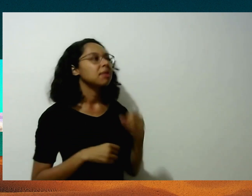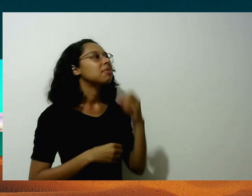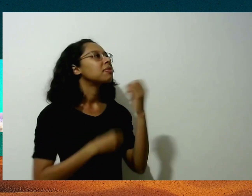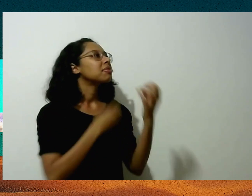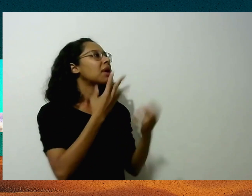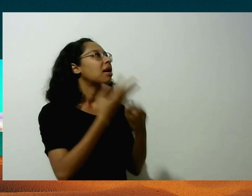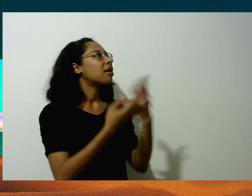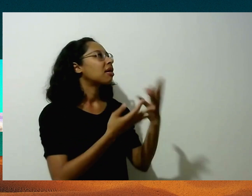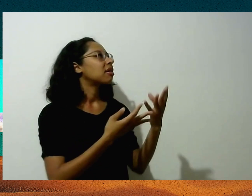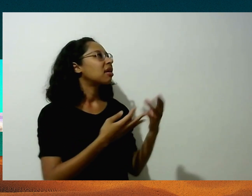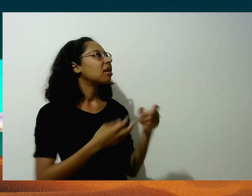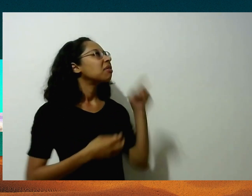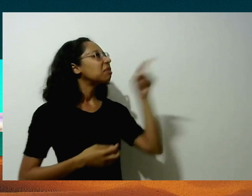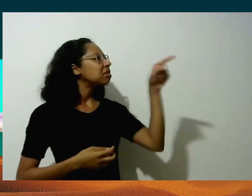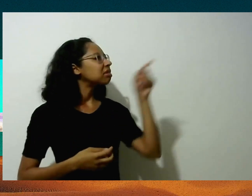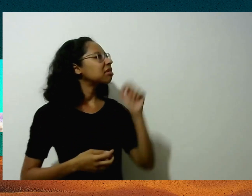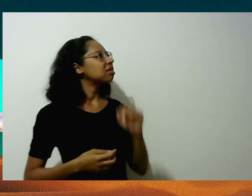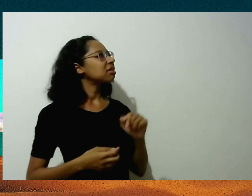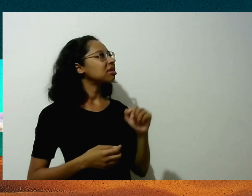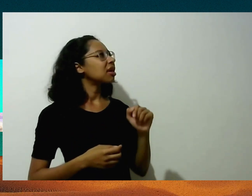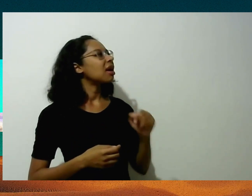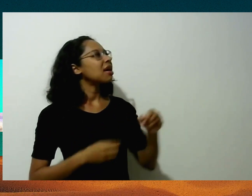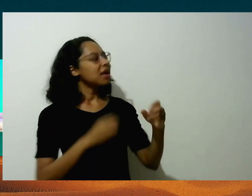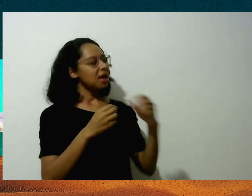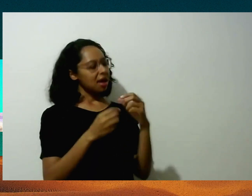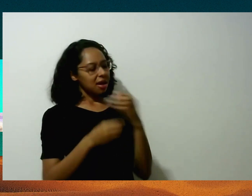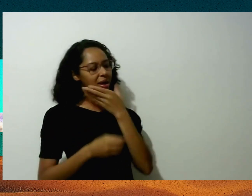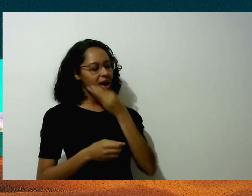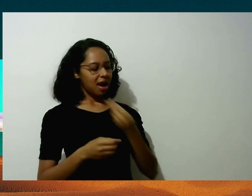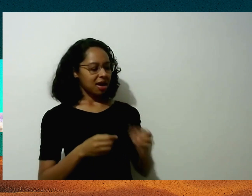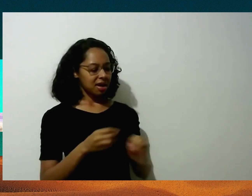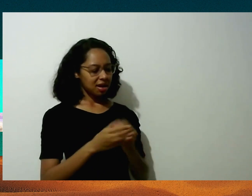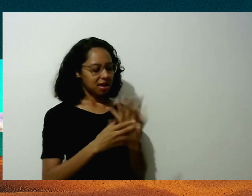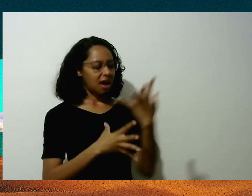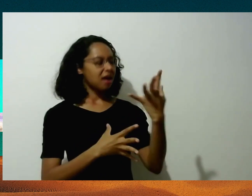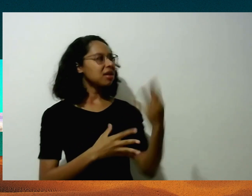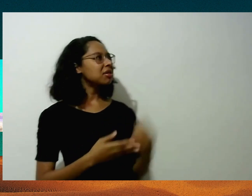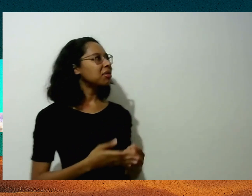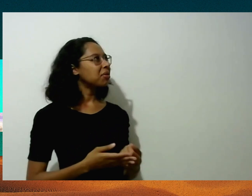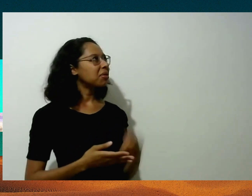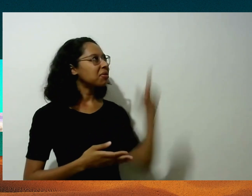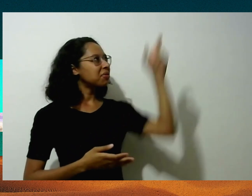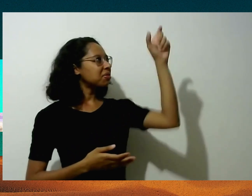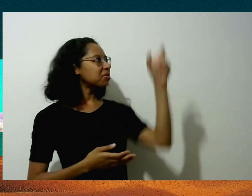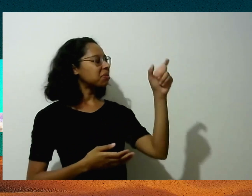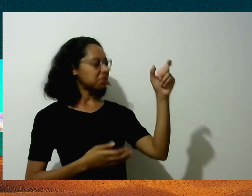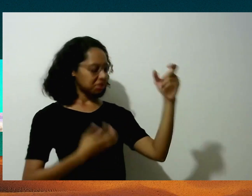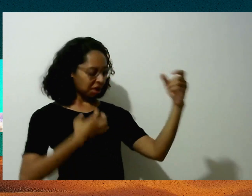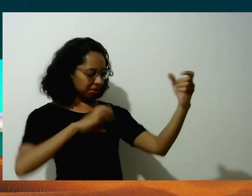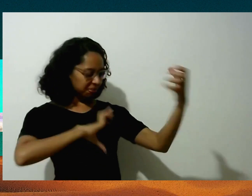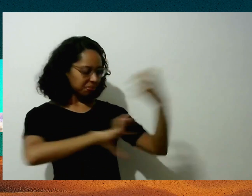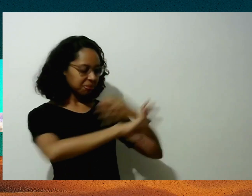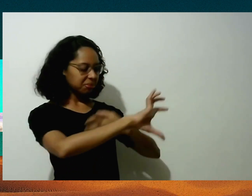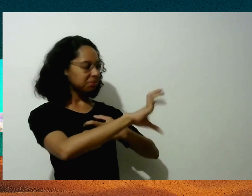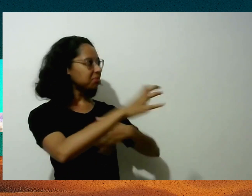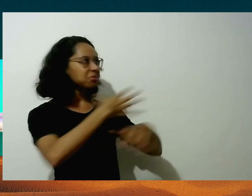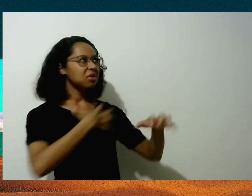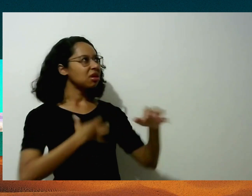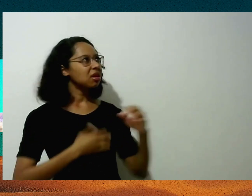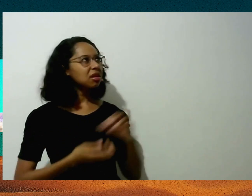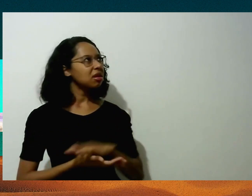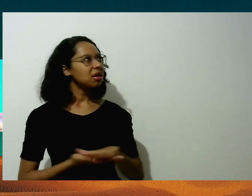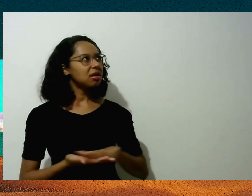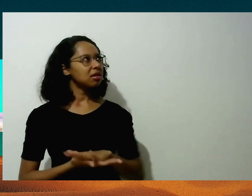is as if Lucifer had said, God, you are the creator, you do not understand creature. Você vai precisar de mim, eu vou te ajudar. You're